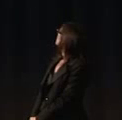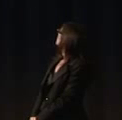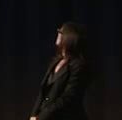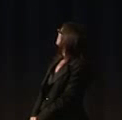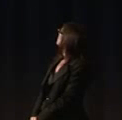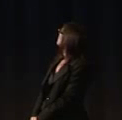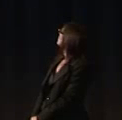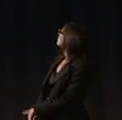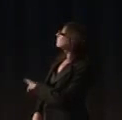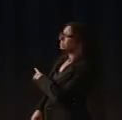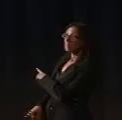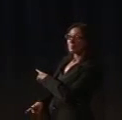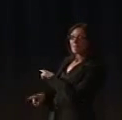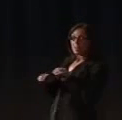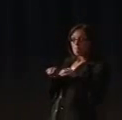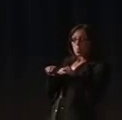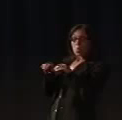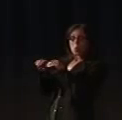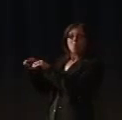else.